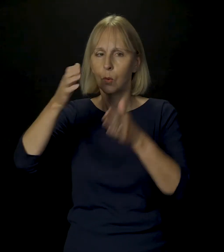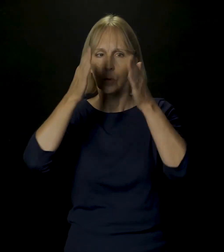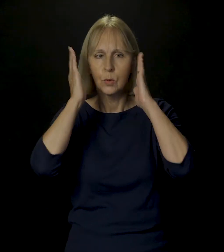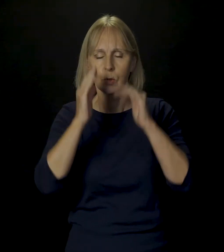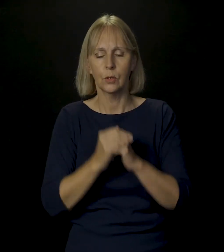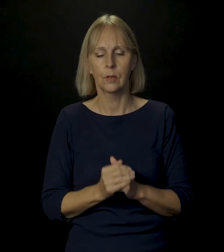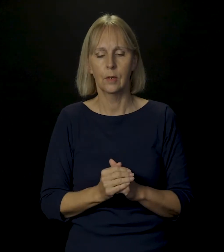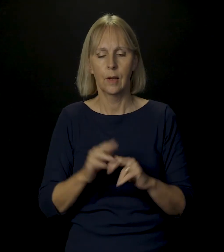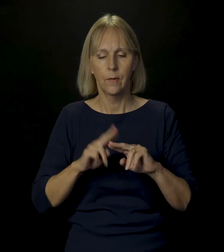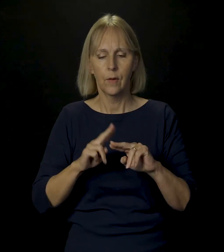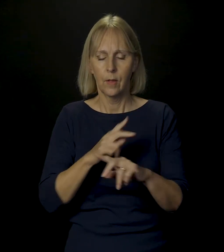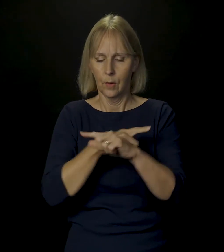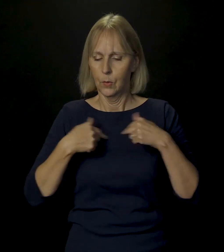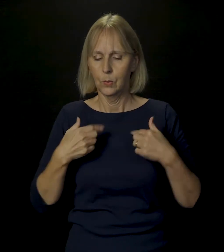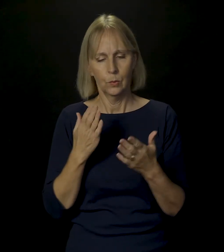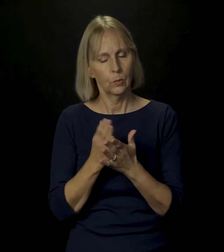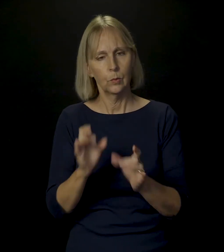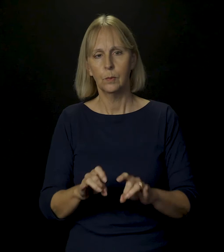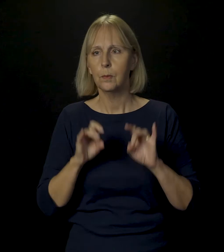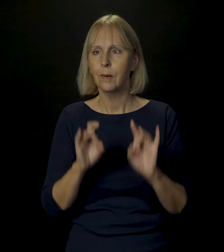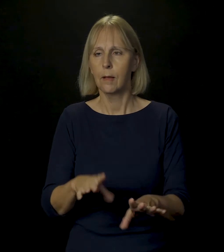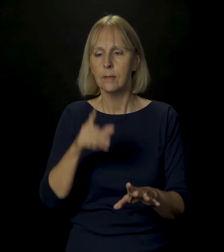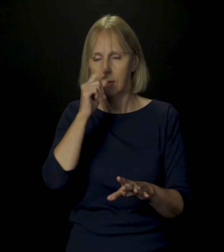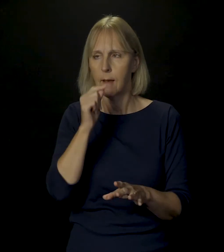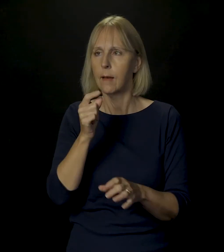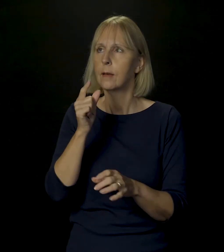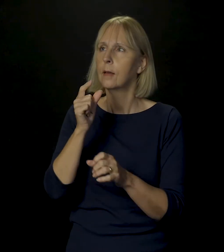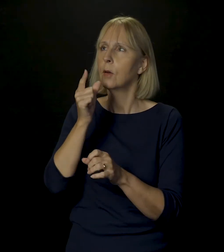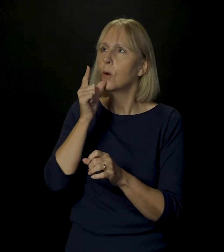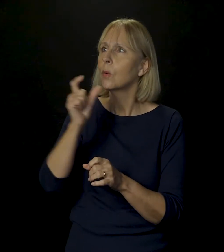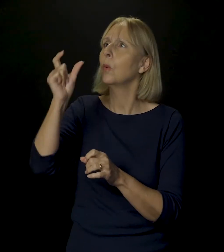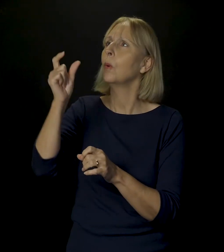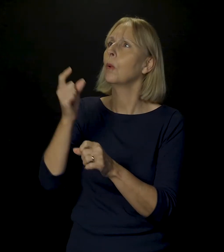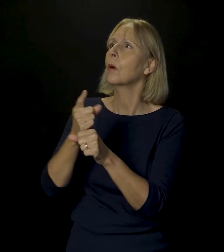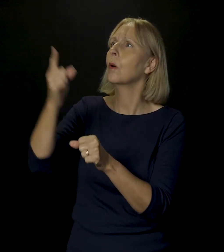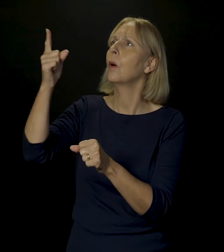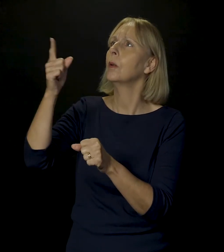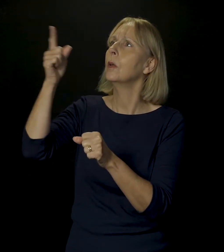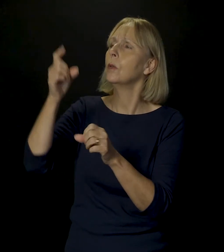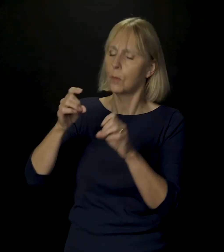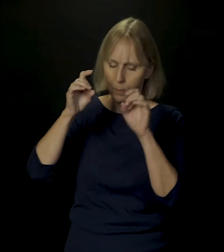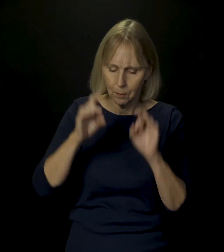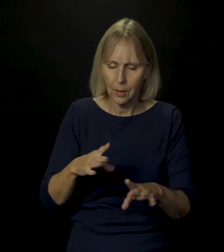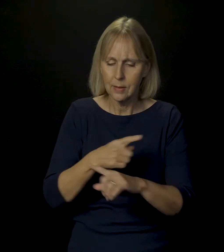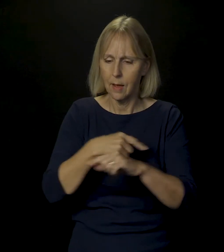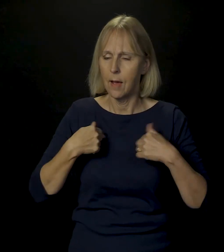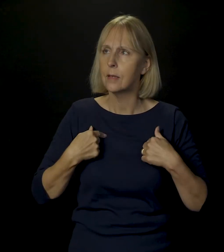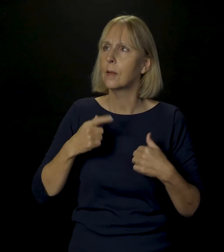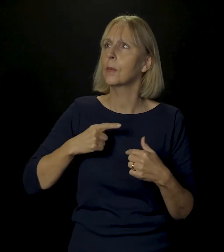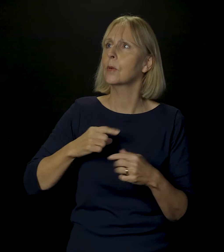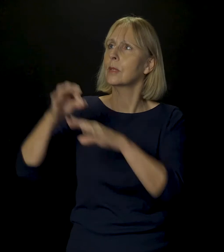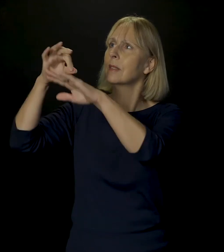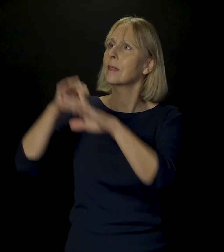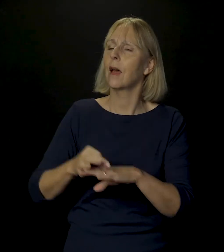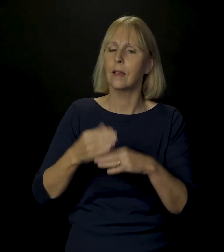God We Are Just So Blessed To Call You God We Are So Blessed That You Sent Your Son For Us Father God Father I